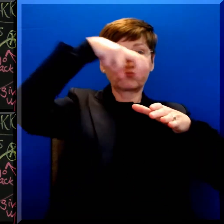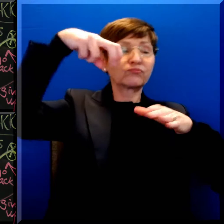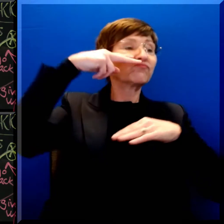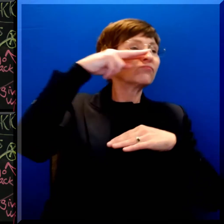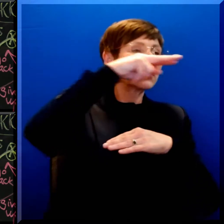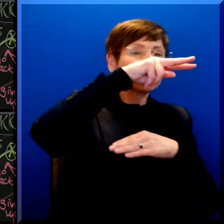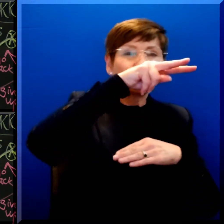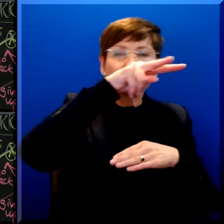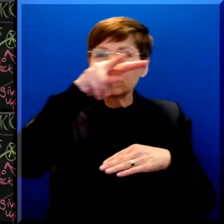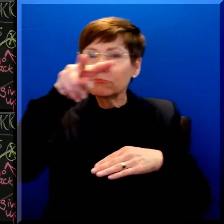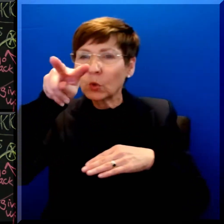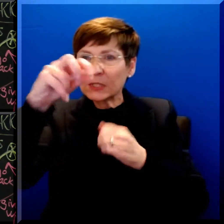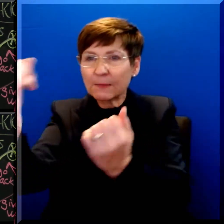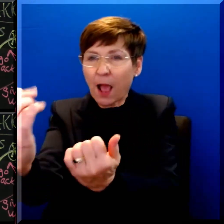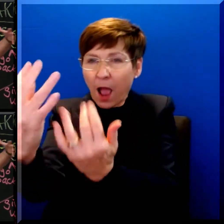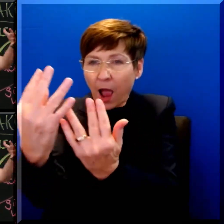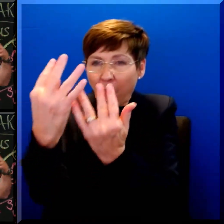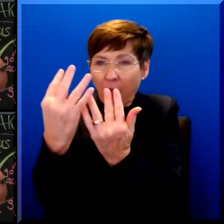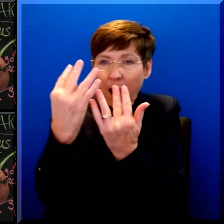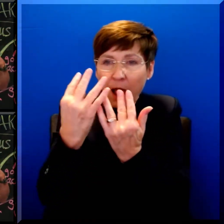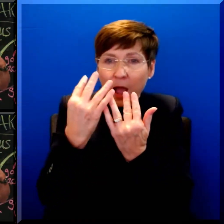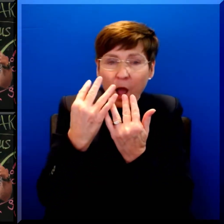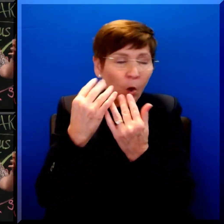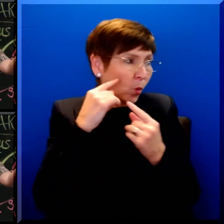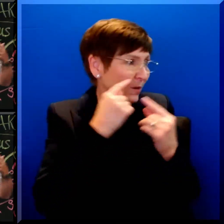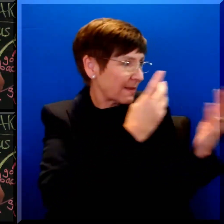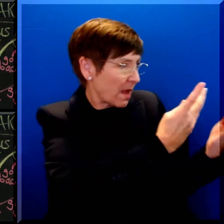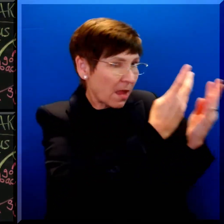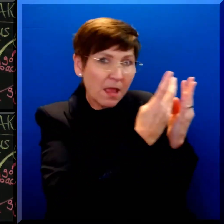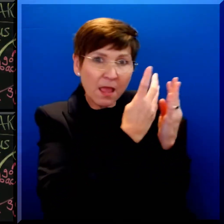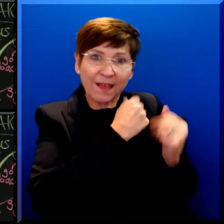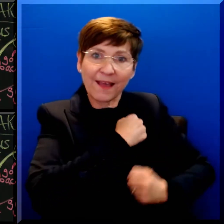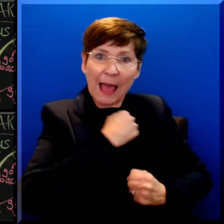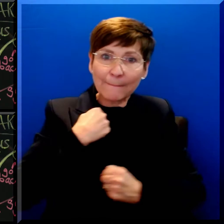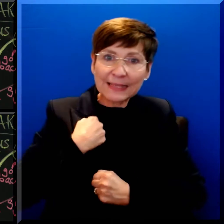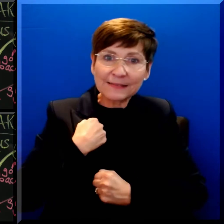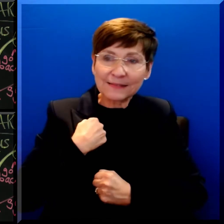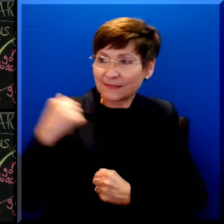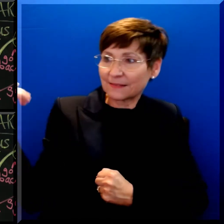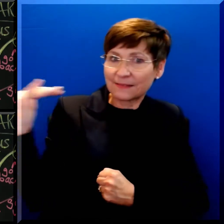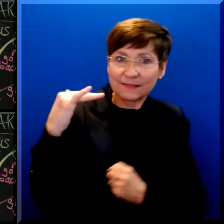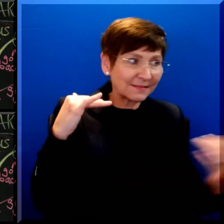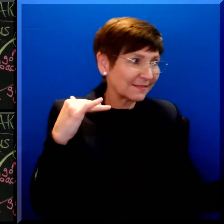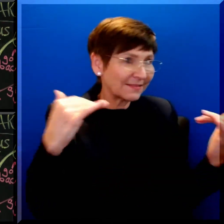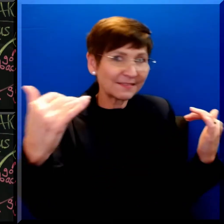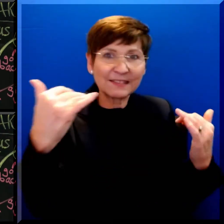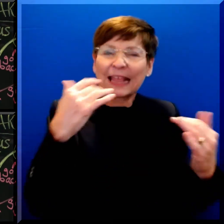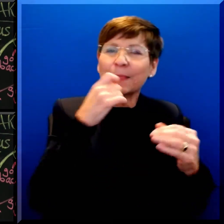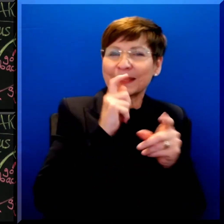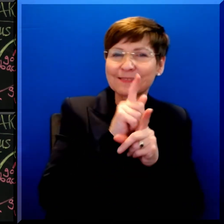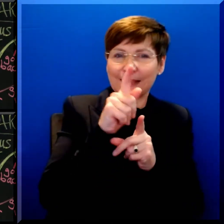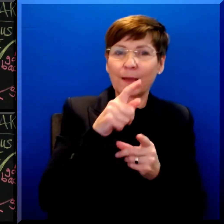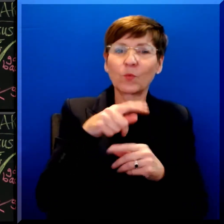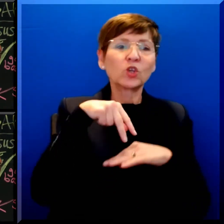coming. You could look in the distance, you see invaders, but reinforcements are coming from over here. And so a tower is a way of getting a God's